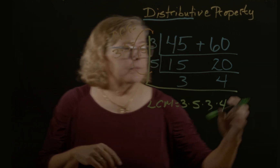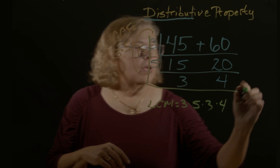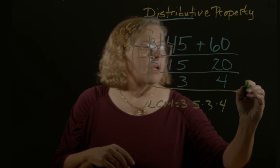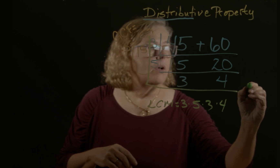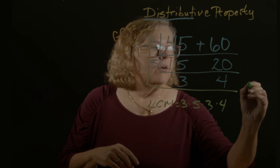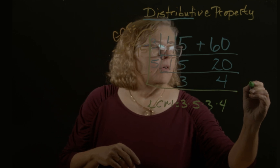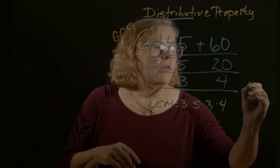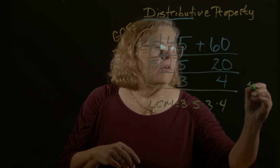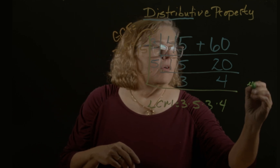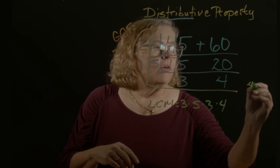Or